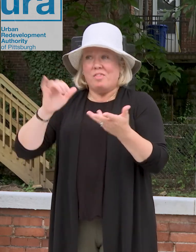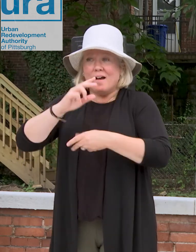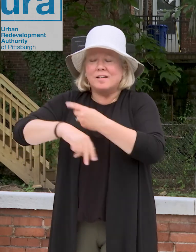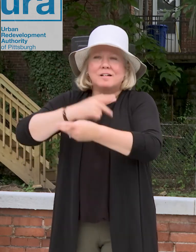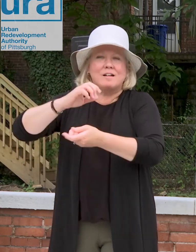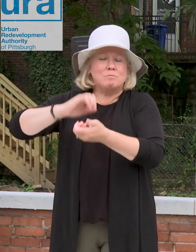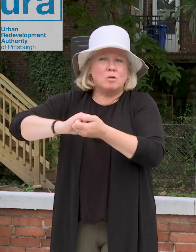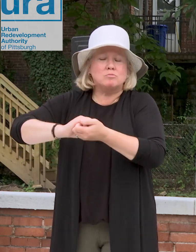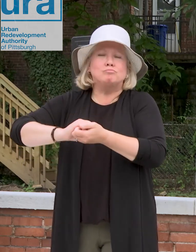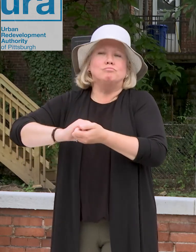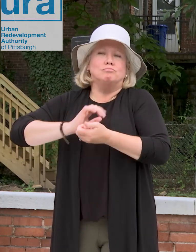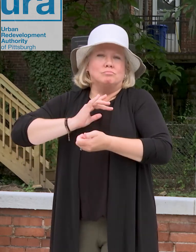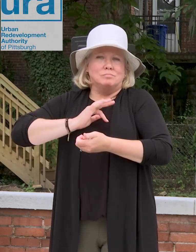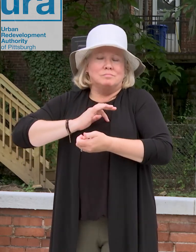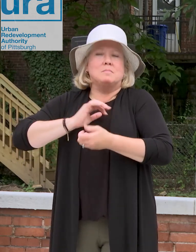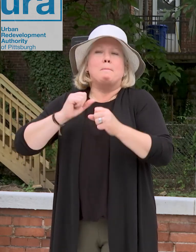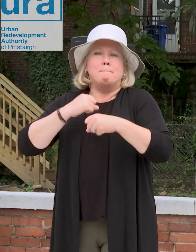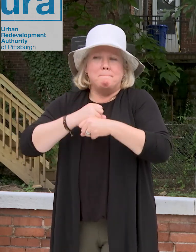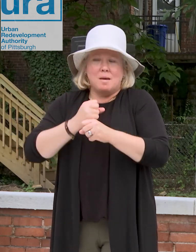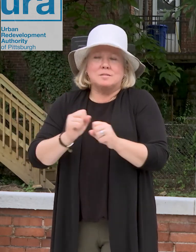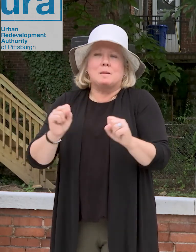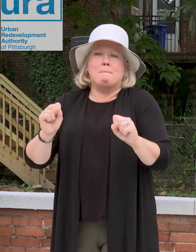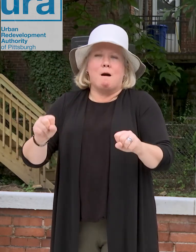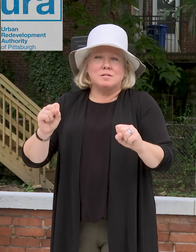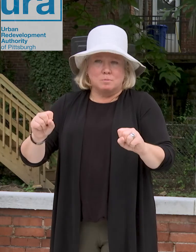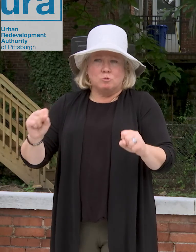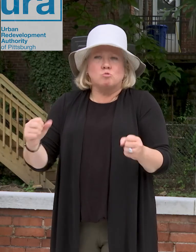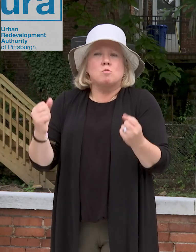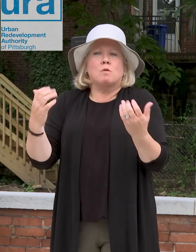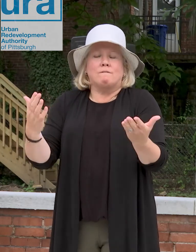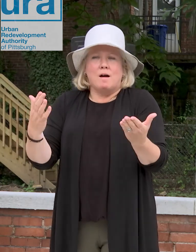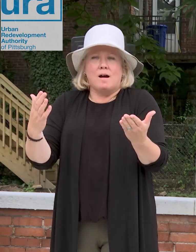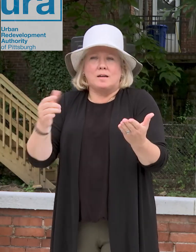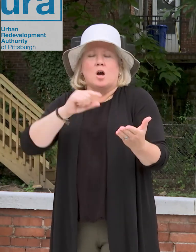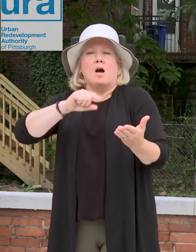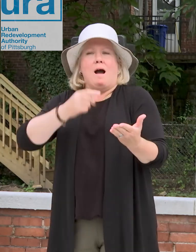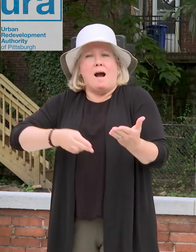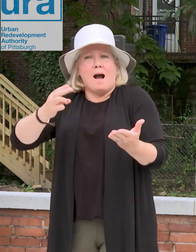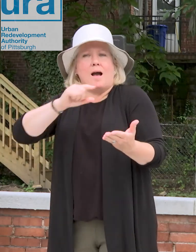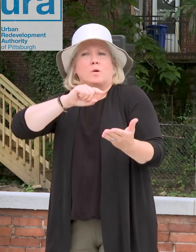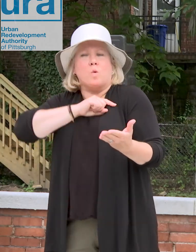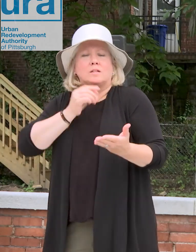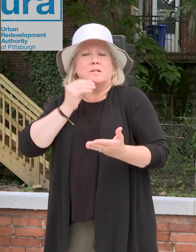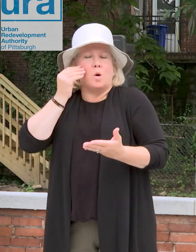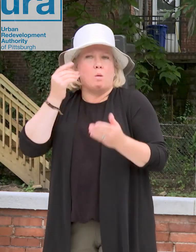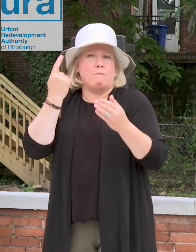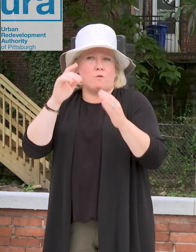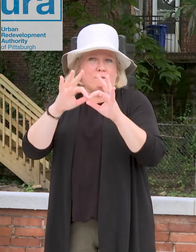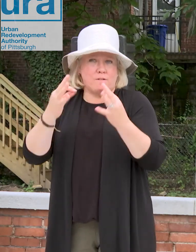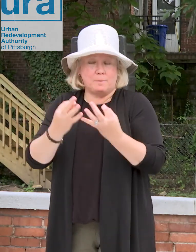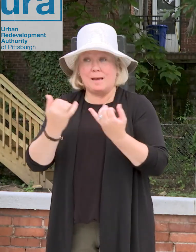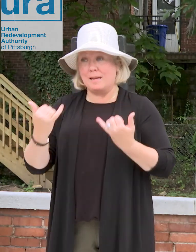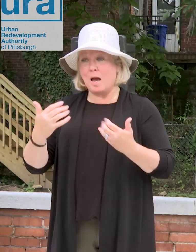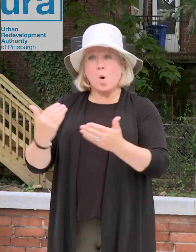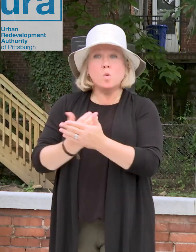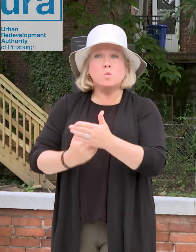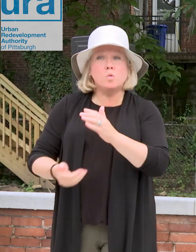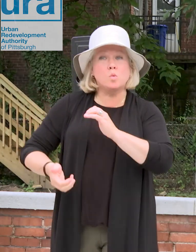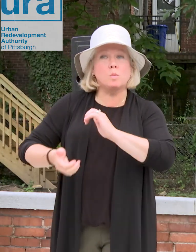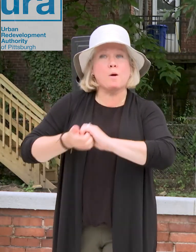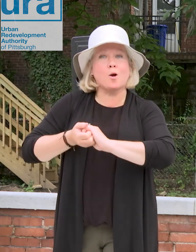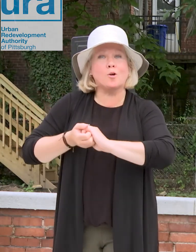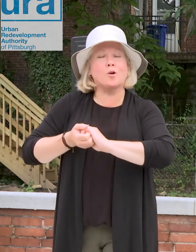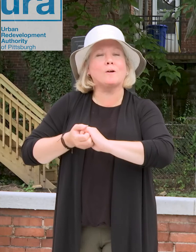difference. It makes it possible for us to be able to deliver a quality home for a family. In addition to that, we also got a new partner that's come on board with